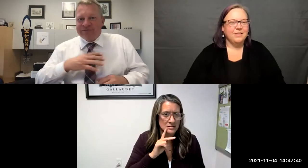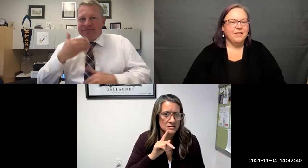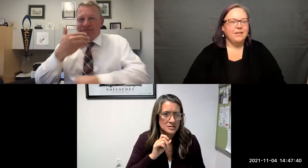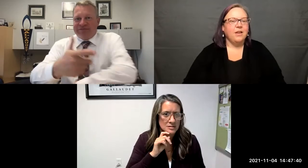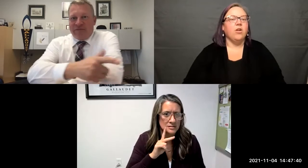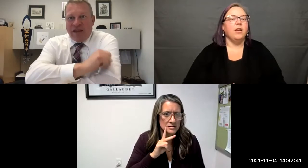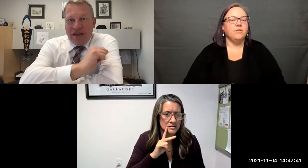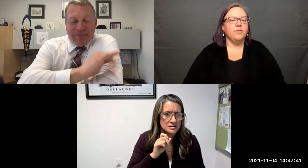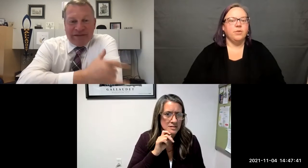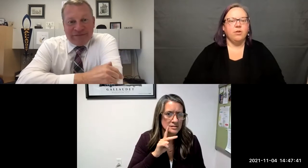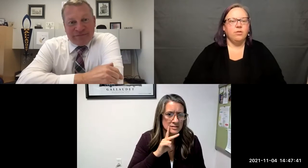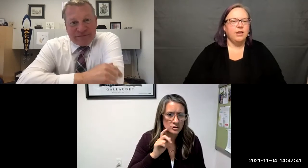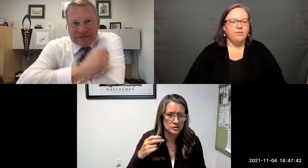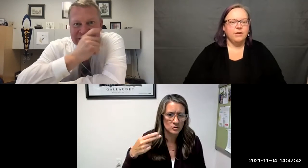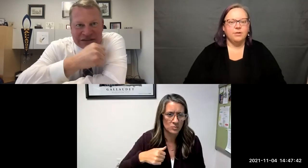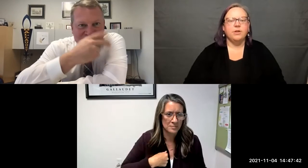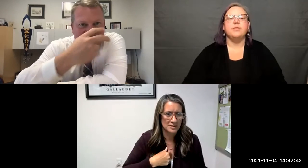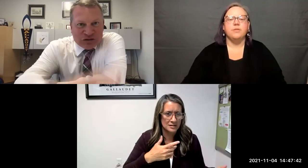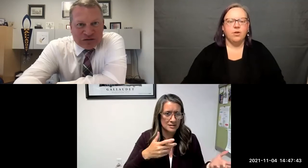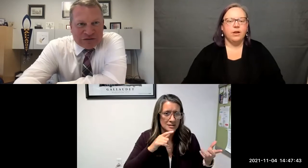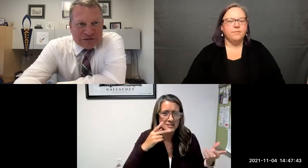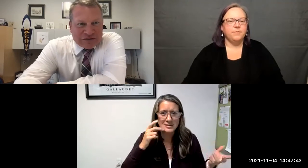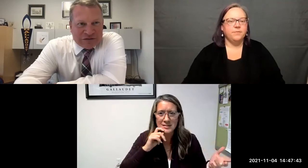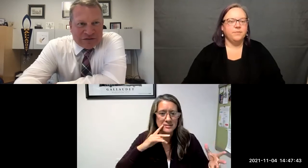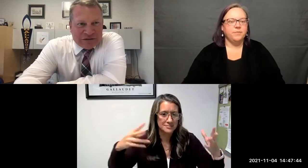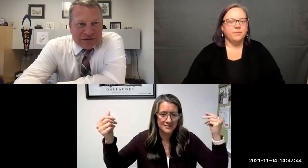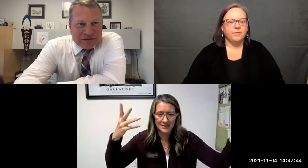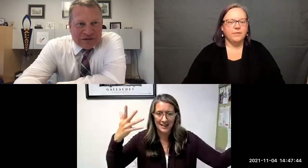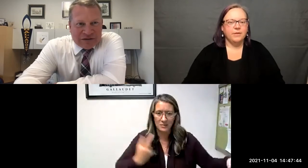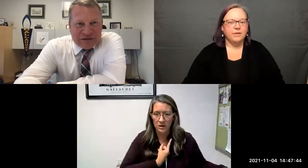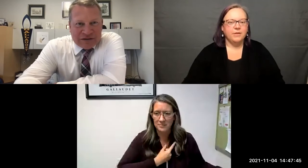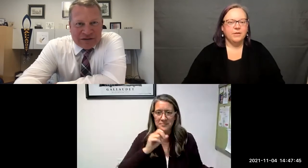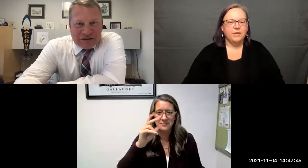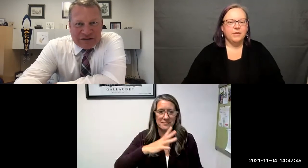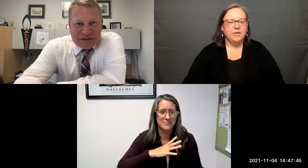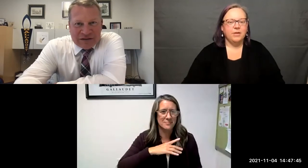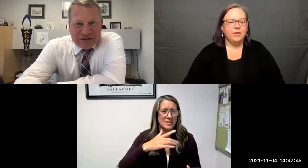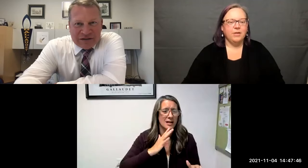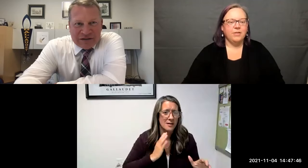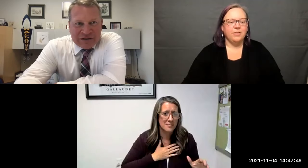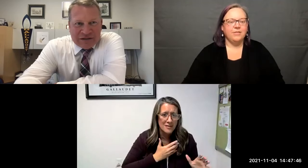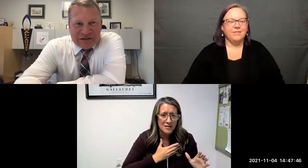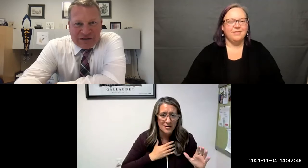Am I good? Okay, there we go. I can't find anyone else. All right. I thought I had another person joining me. What? They left me alone. Okay,